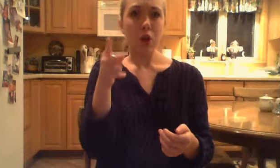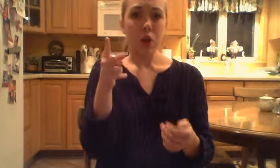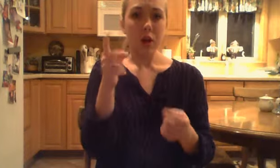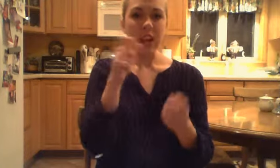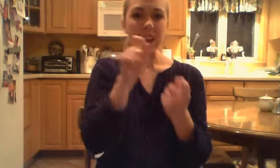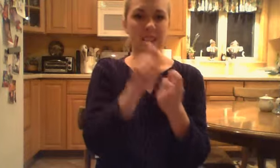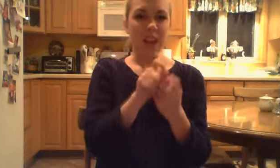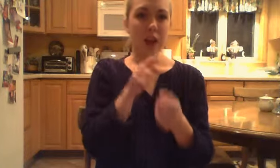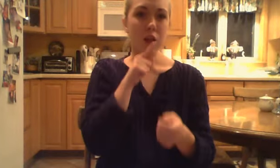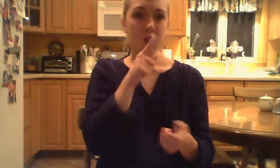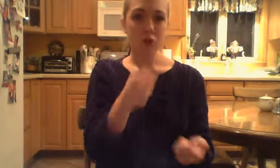Adam.